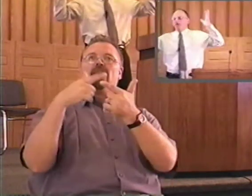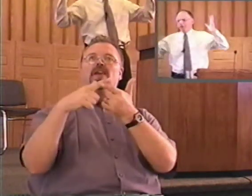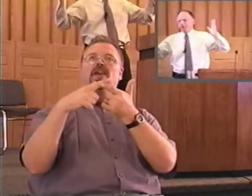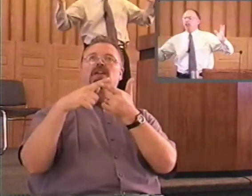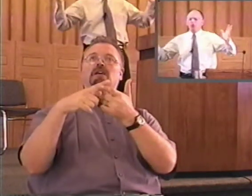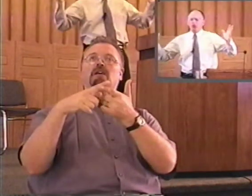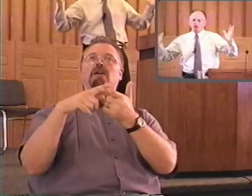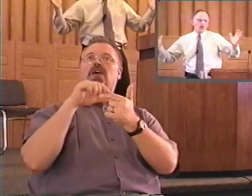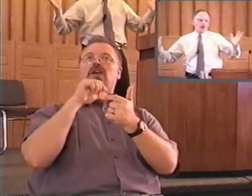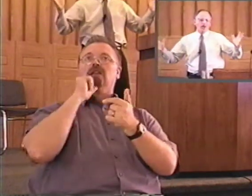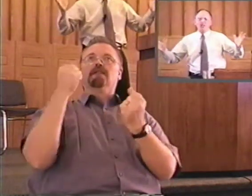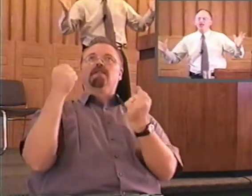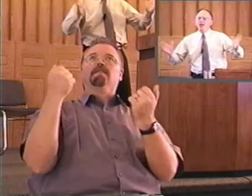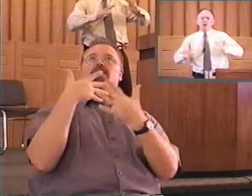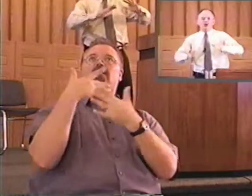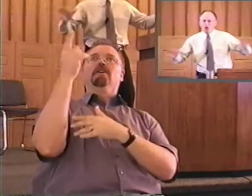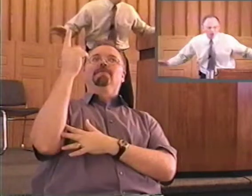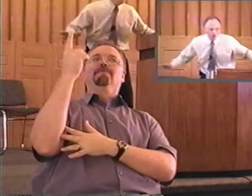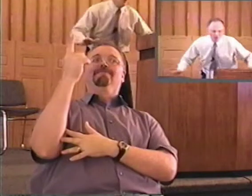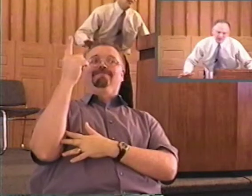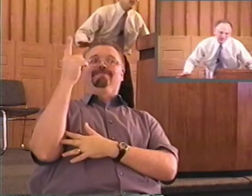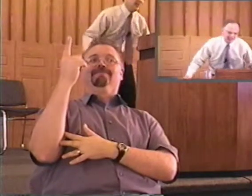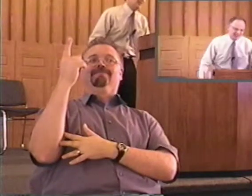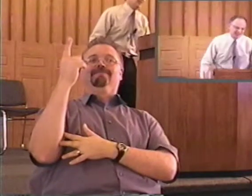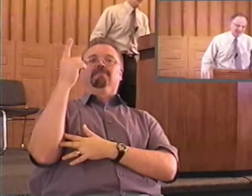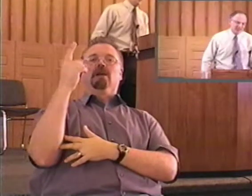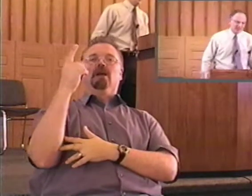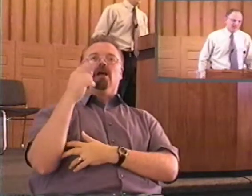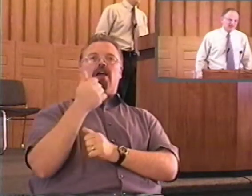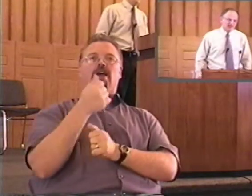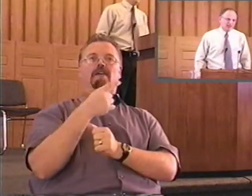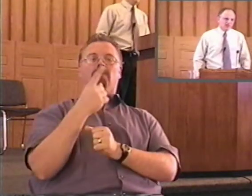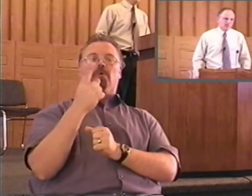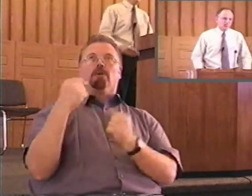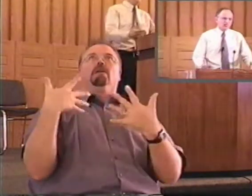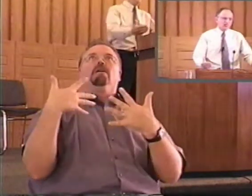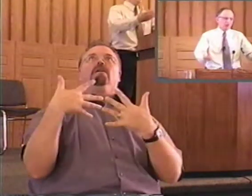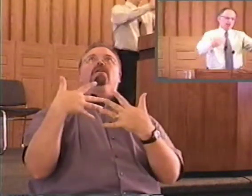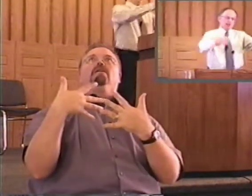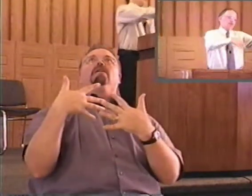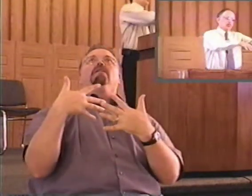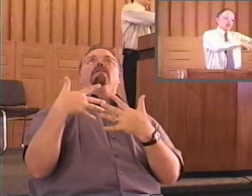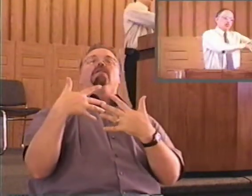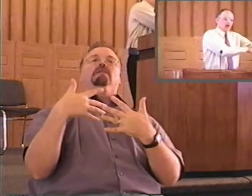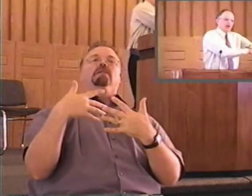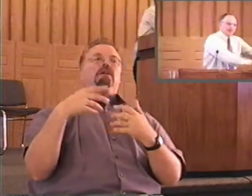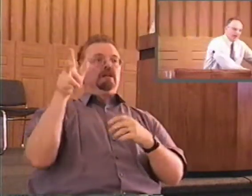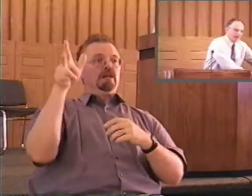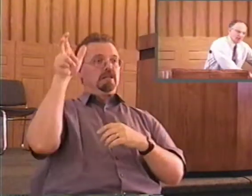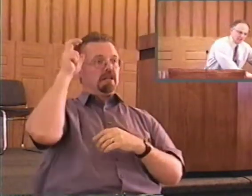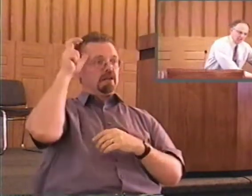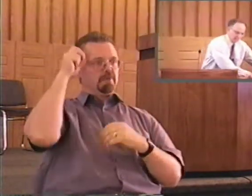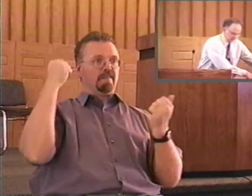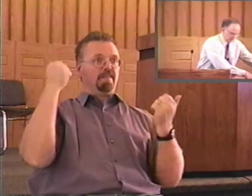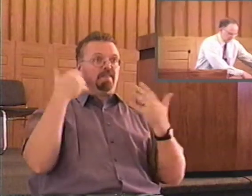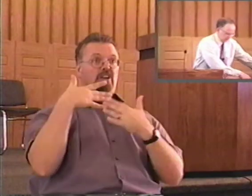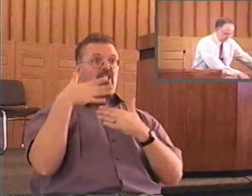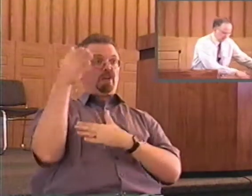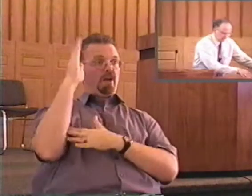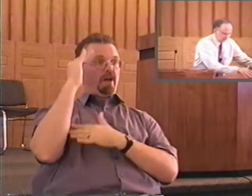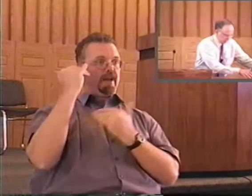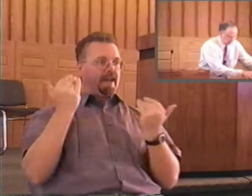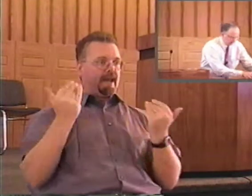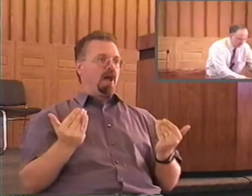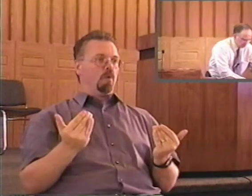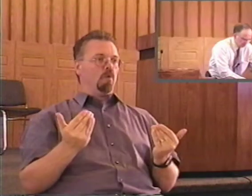immediately fear God. No one does that. The demons fear God now, James